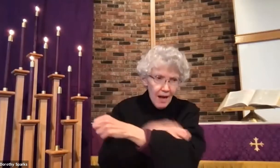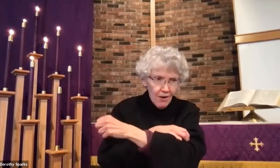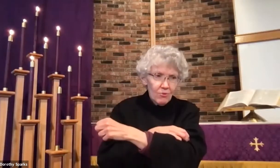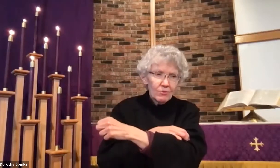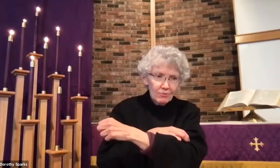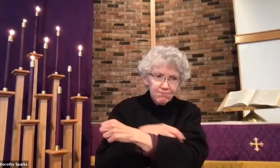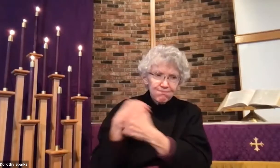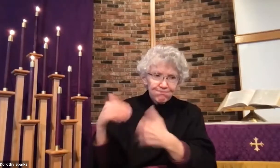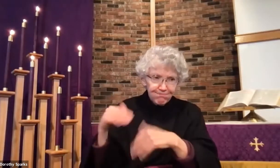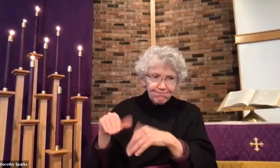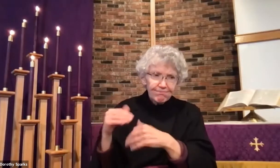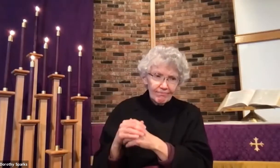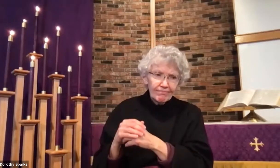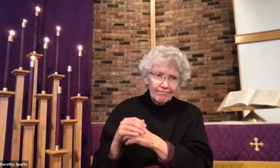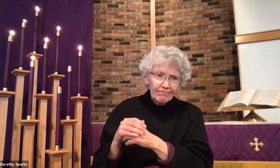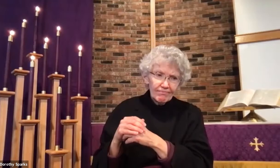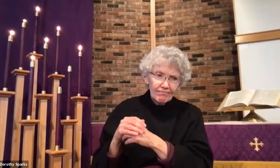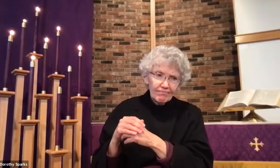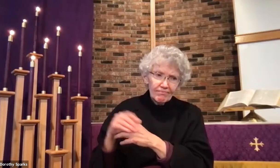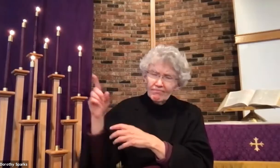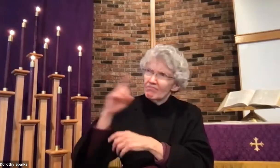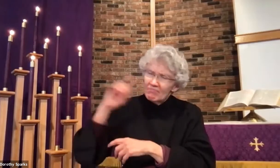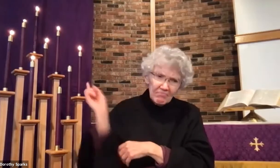Your word is powerfully dangerous.